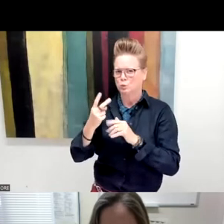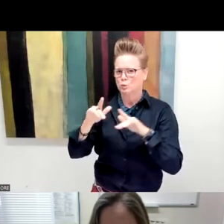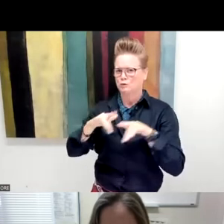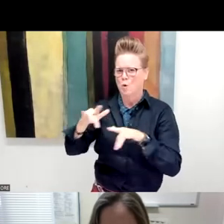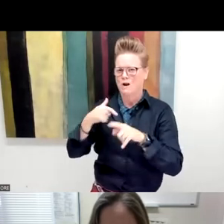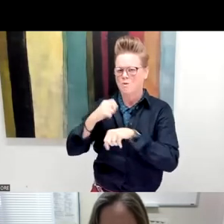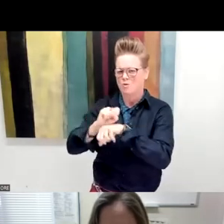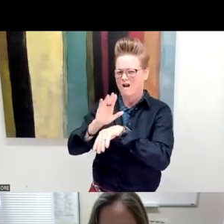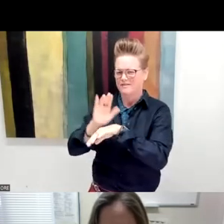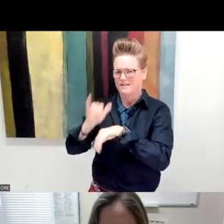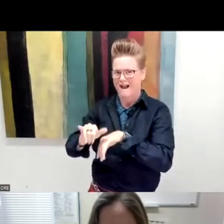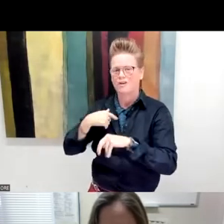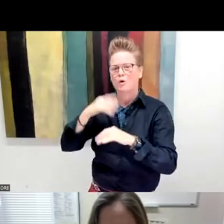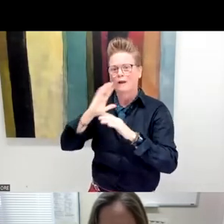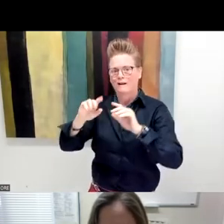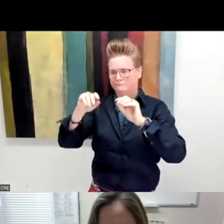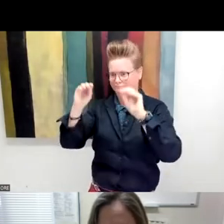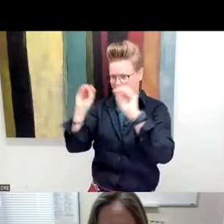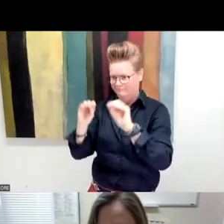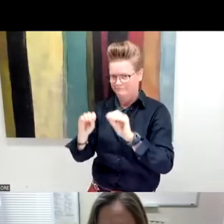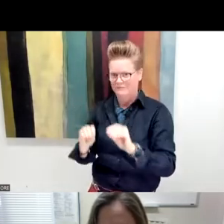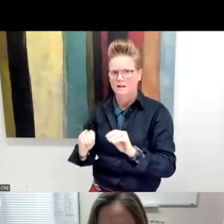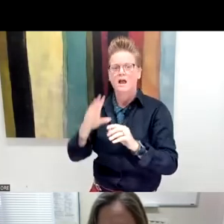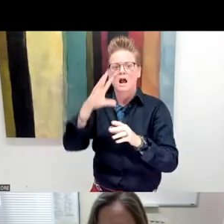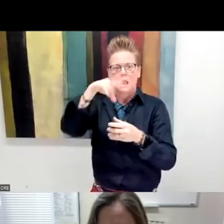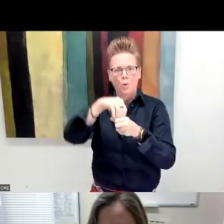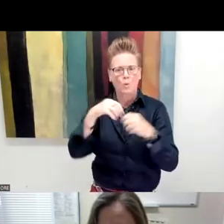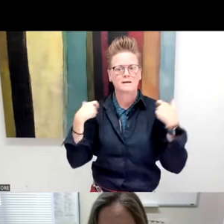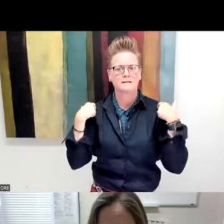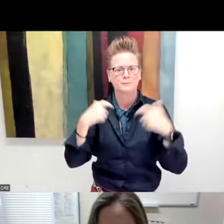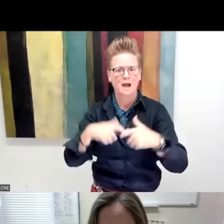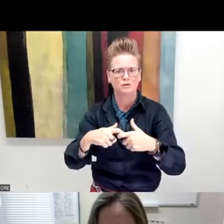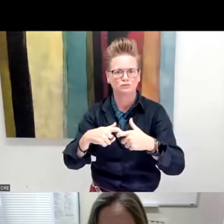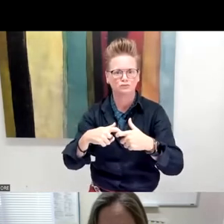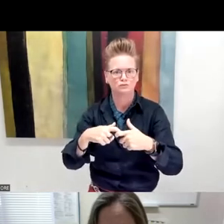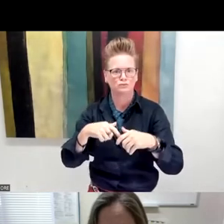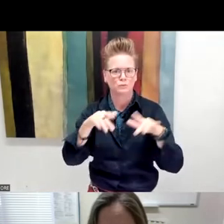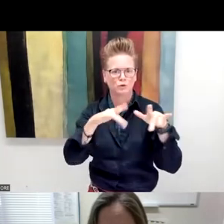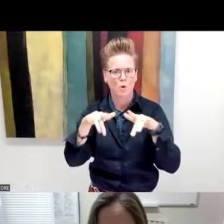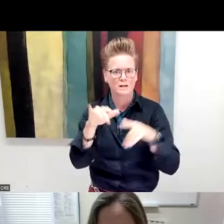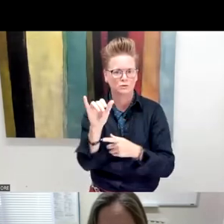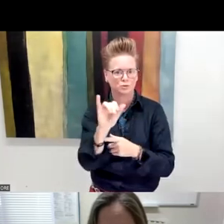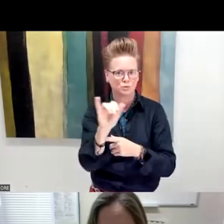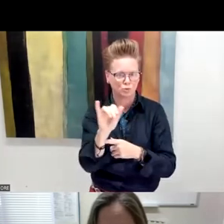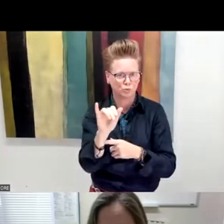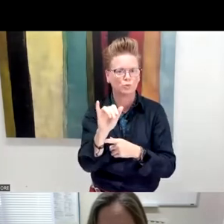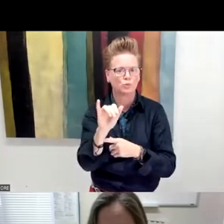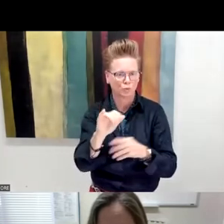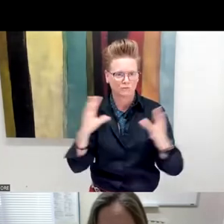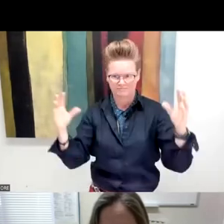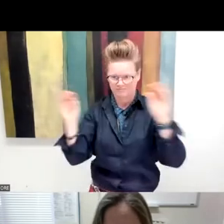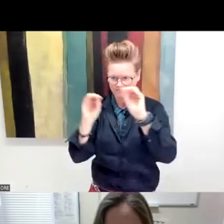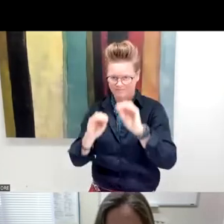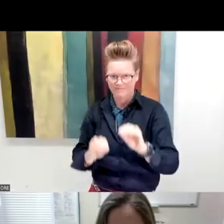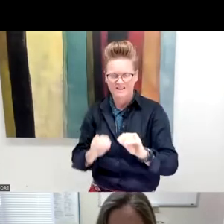me, I am going to be working on these recordings and editing them. And we will be including a Spanish